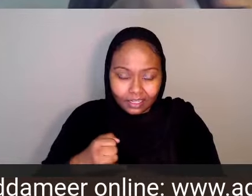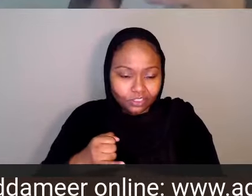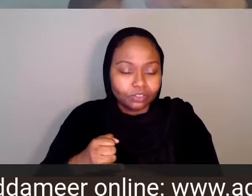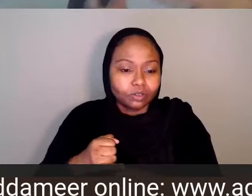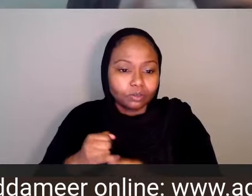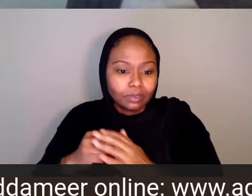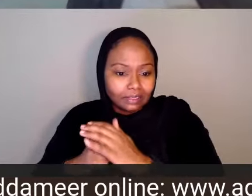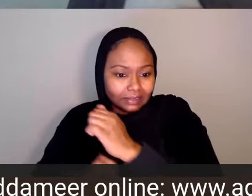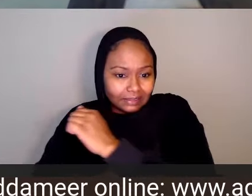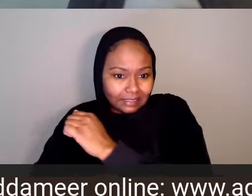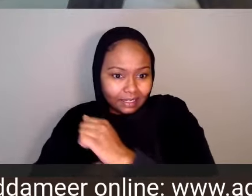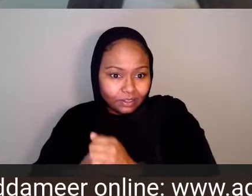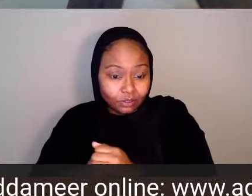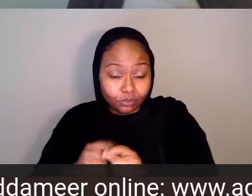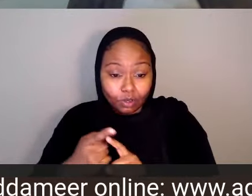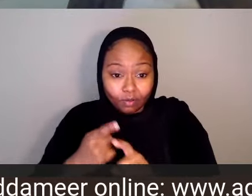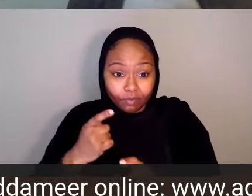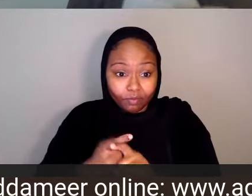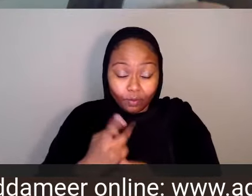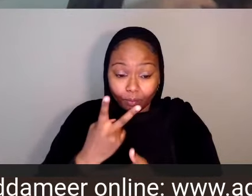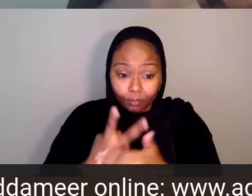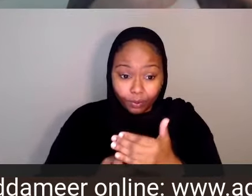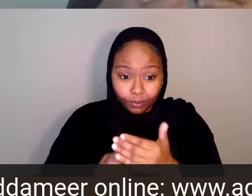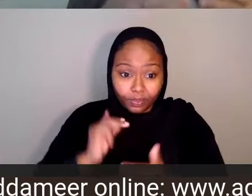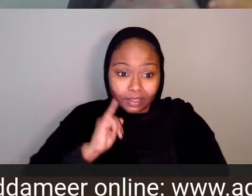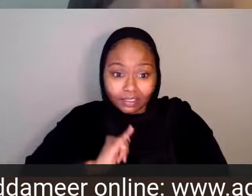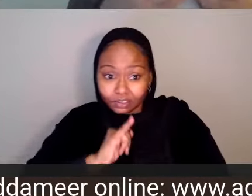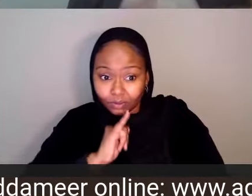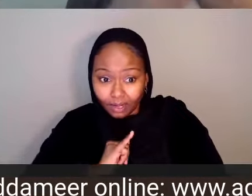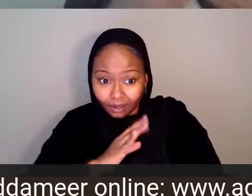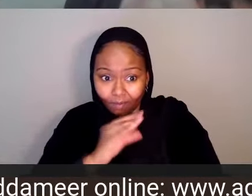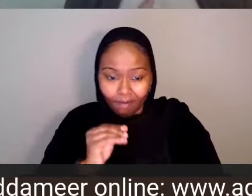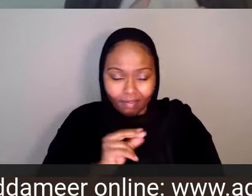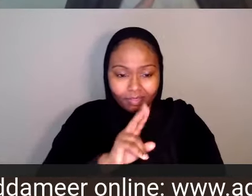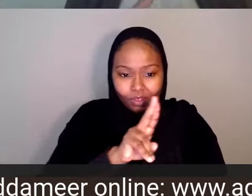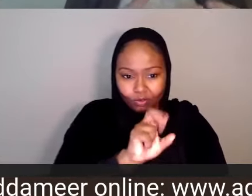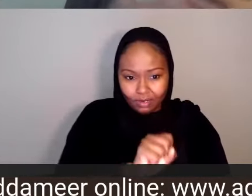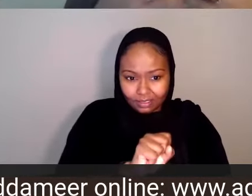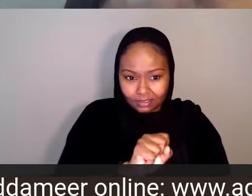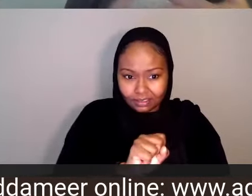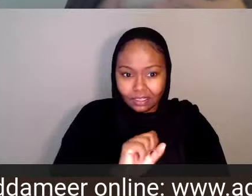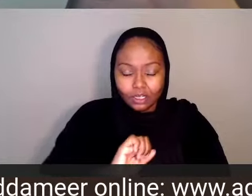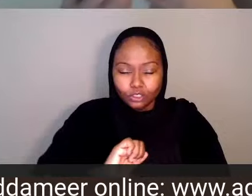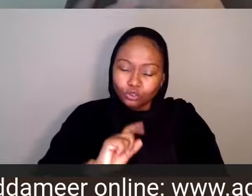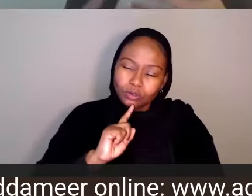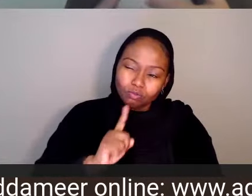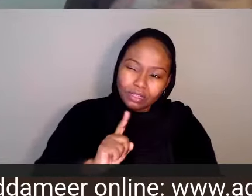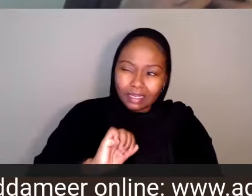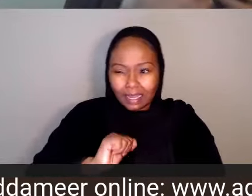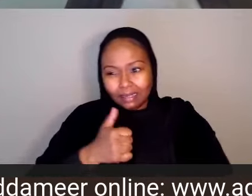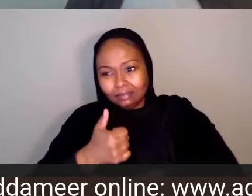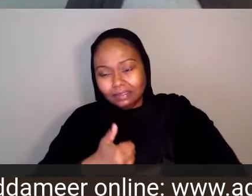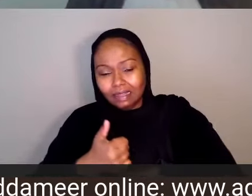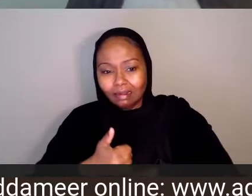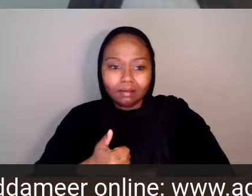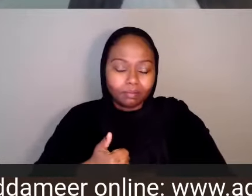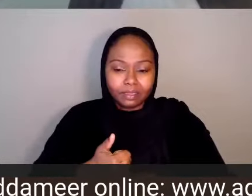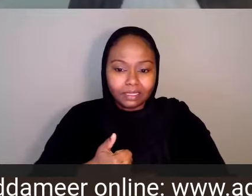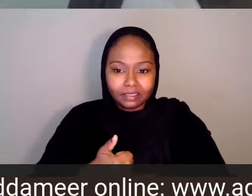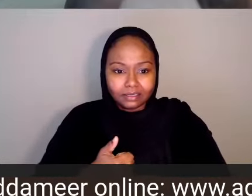both Israel and the United States in order to set precedent, whether on the torture and